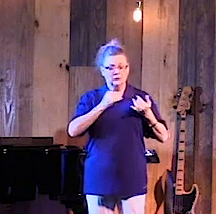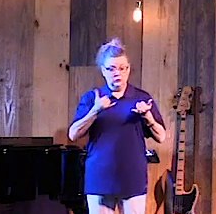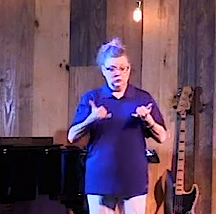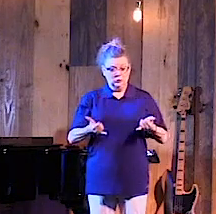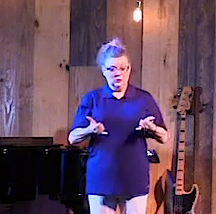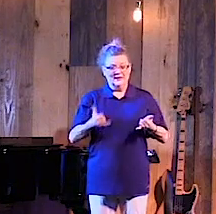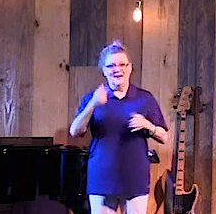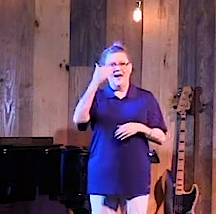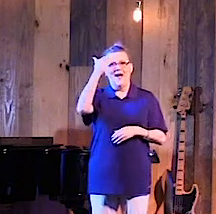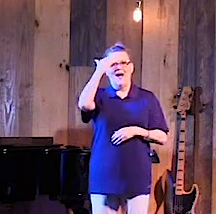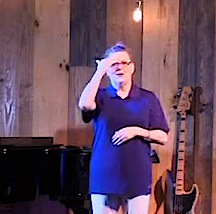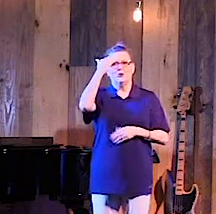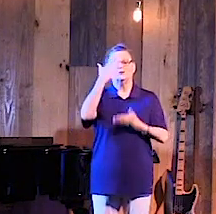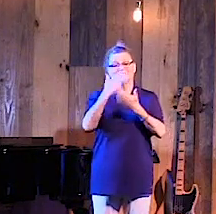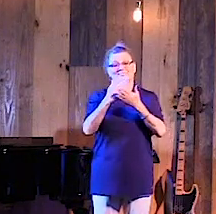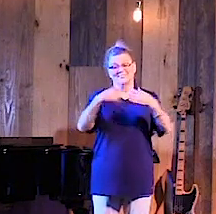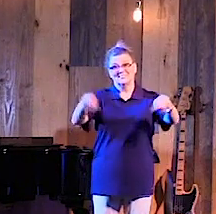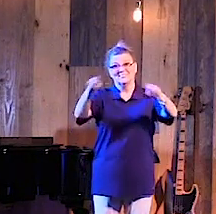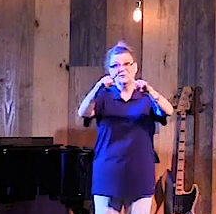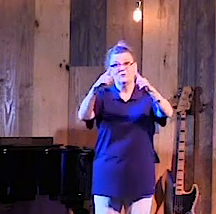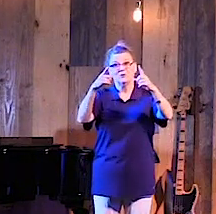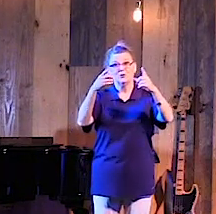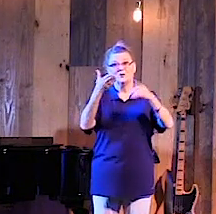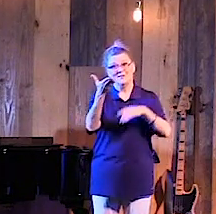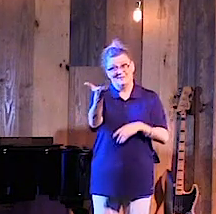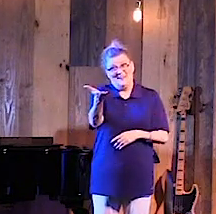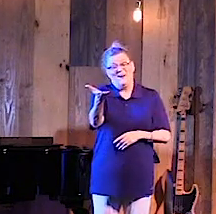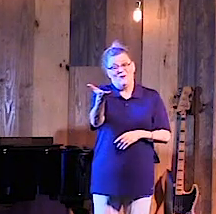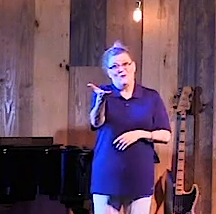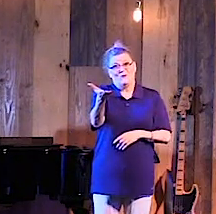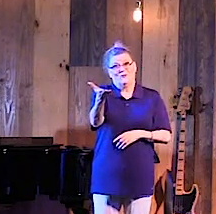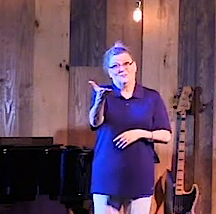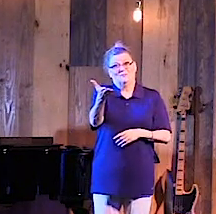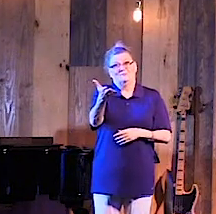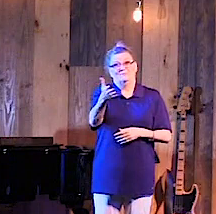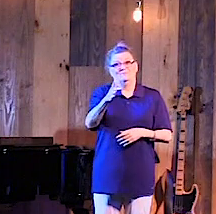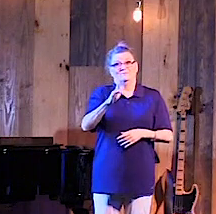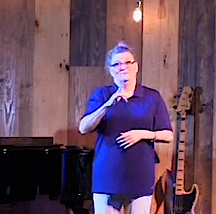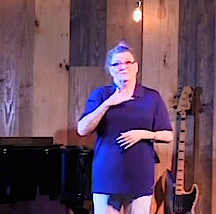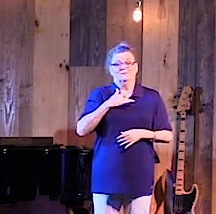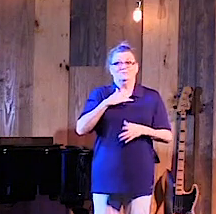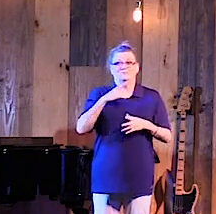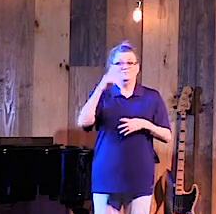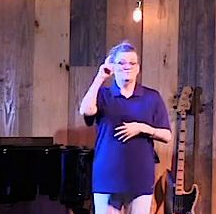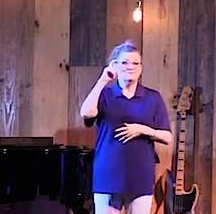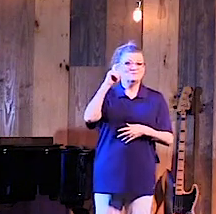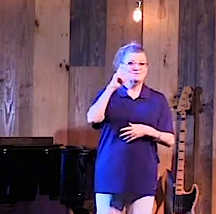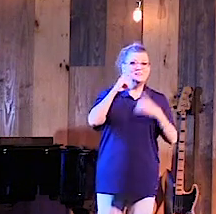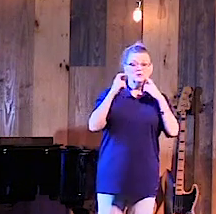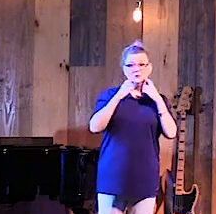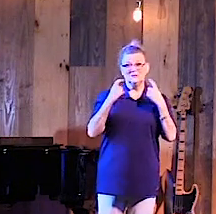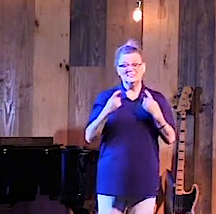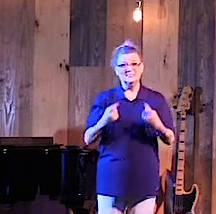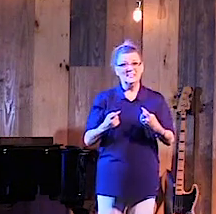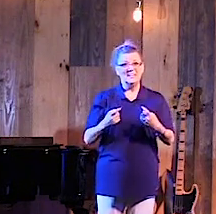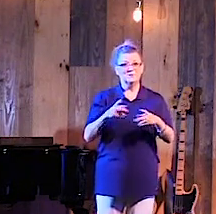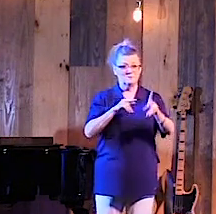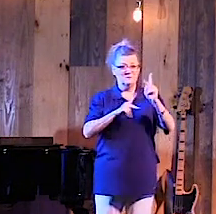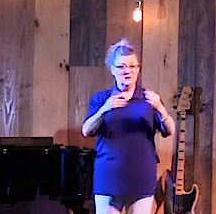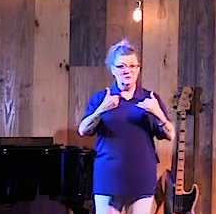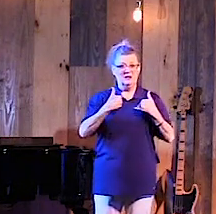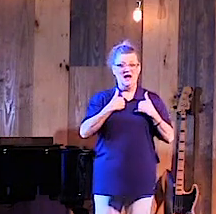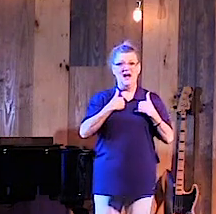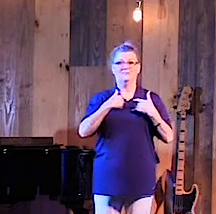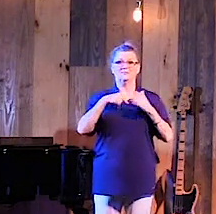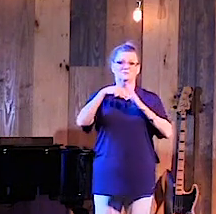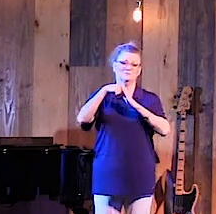heart. Some of you are there. Maybe you're roaming around in the pain of sexual sin. I mean, when people have some deep wound